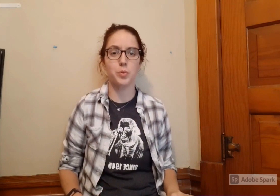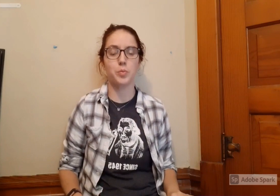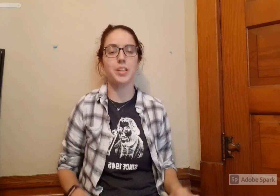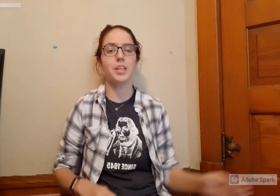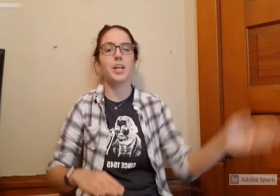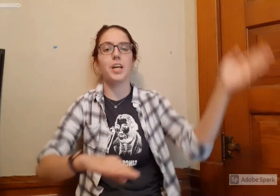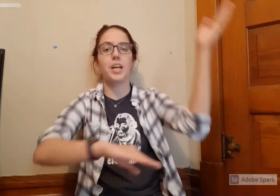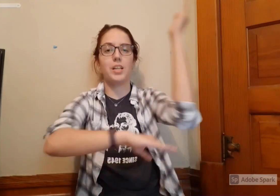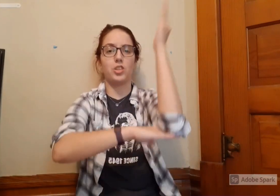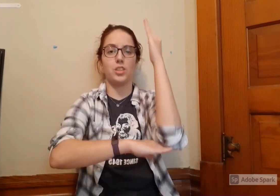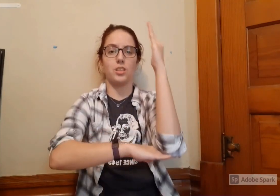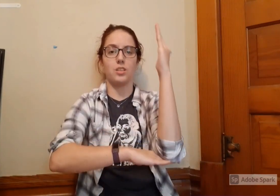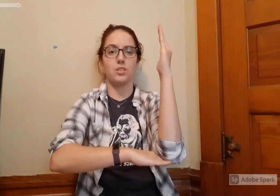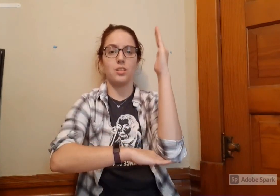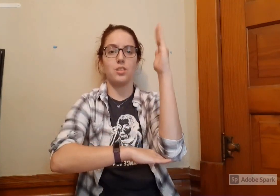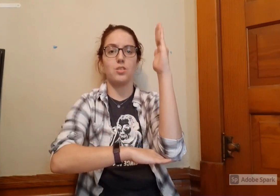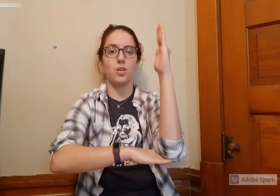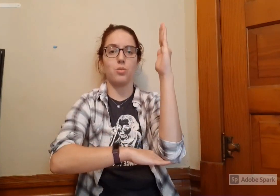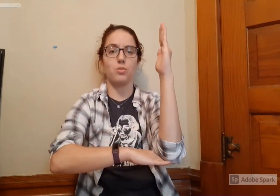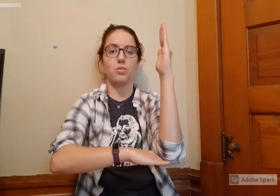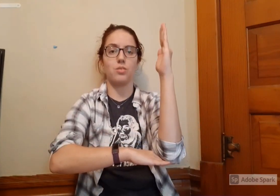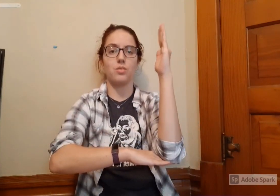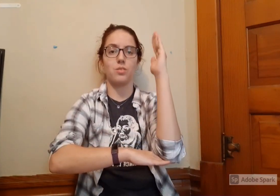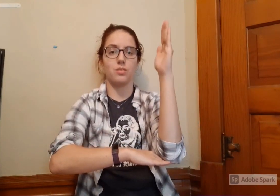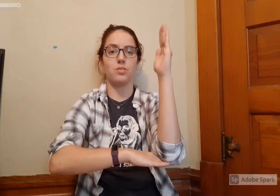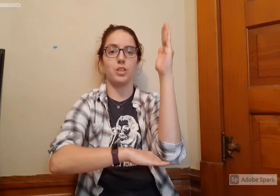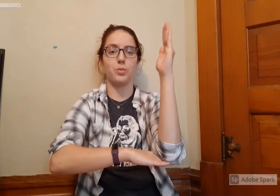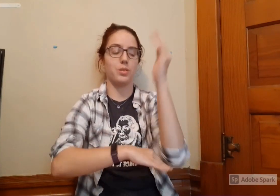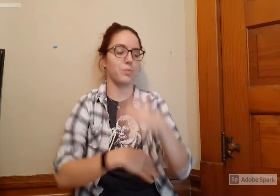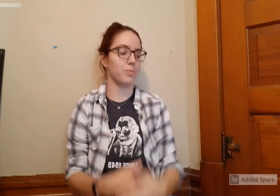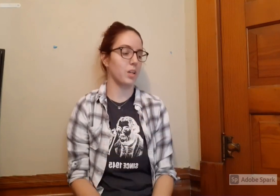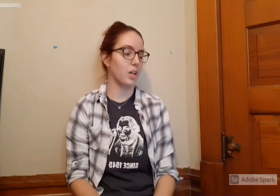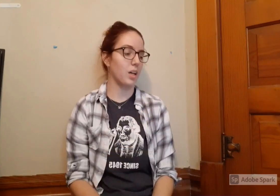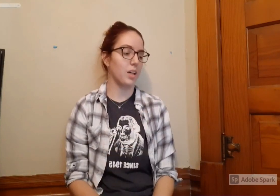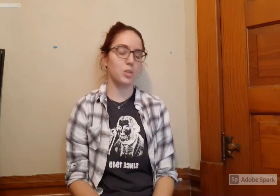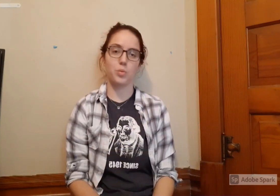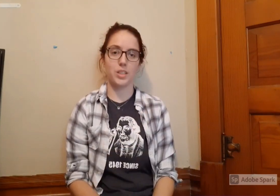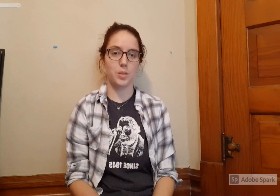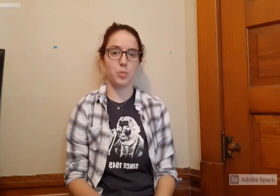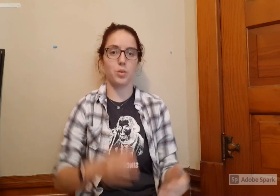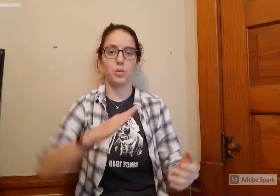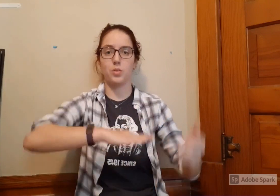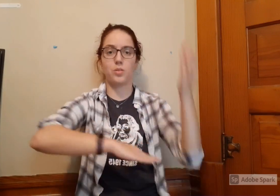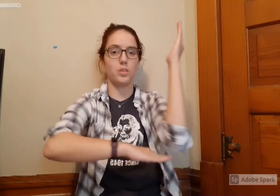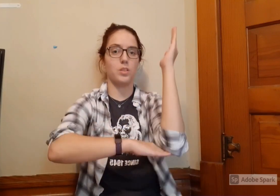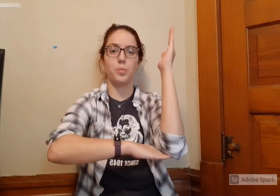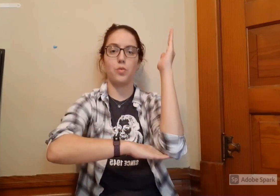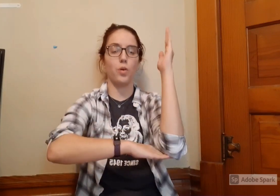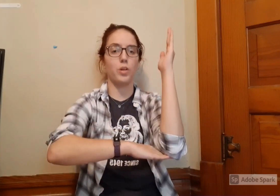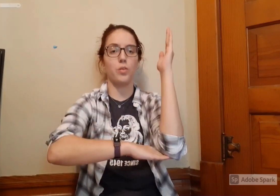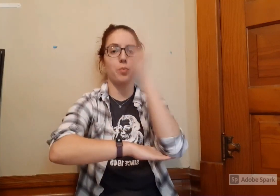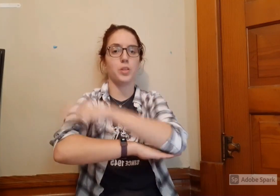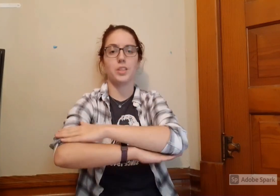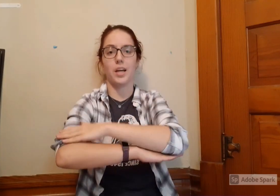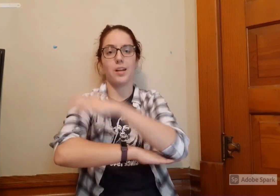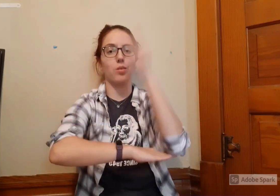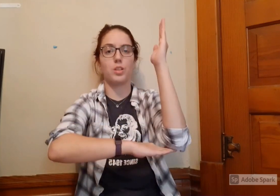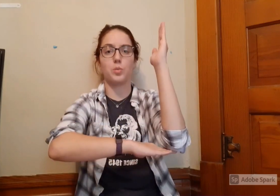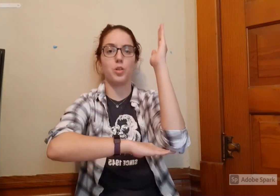movement. It's just this. This is noon. Noon. It's pretty simple. Before you even put the day down, you could just